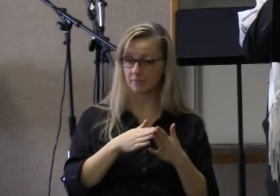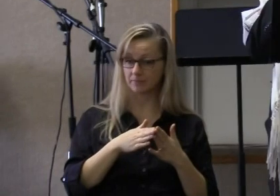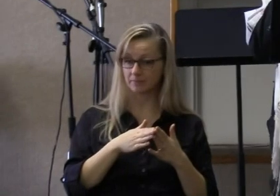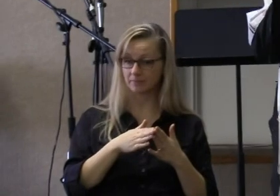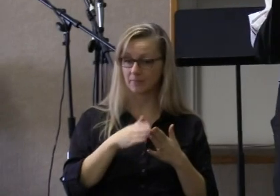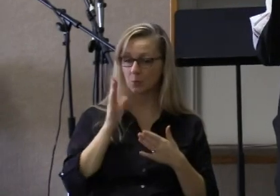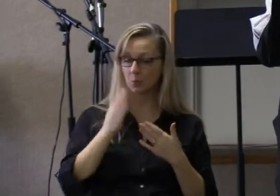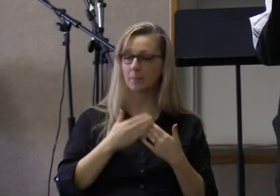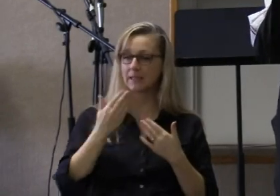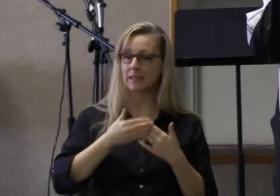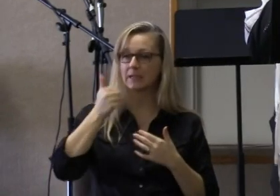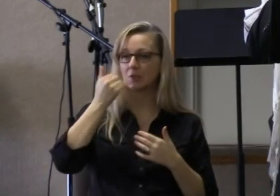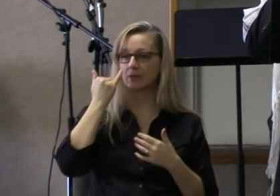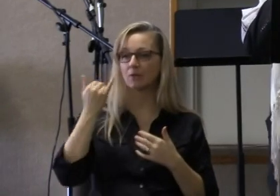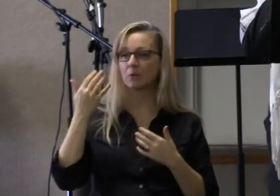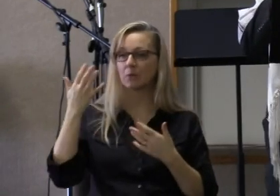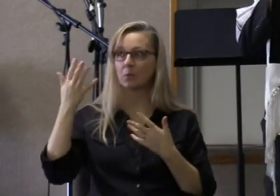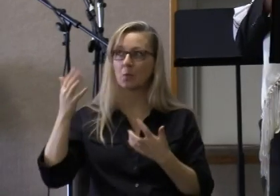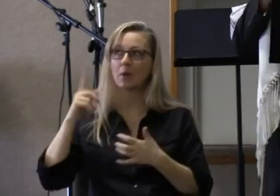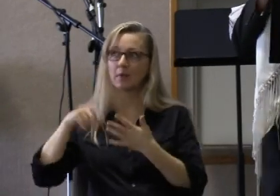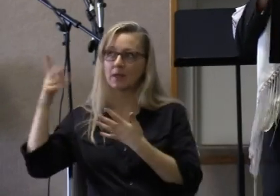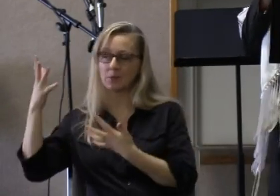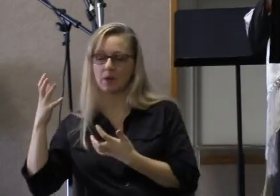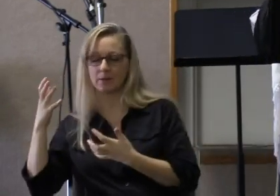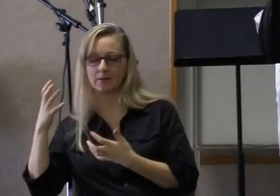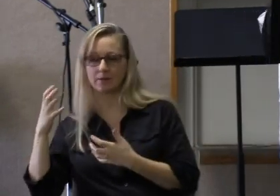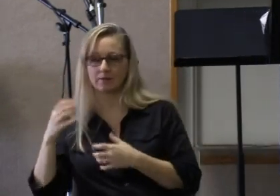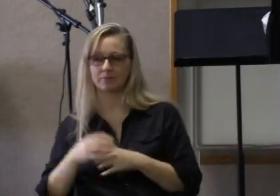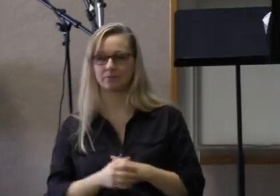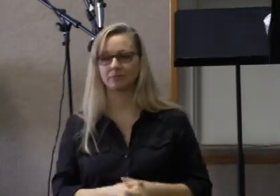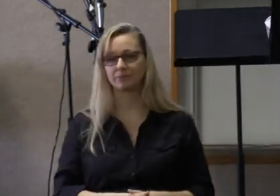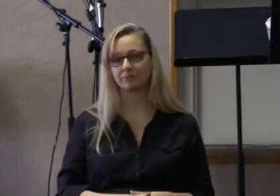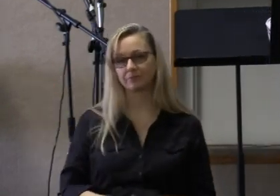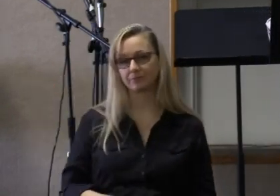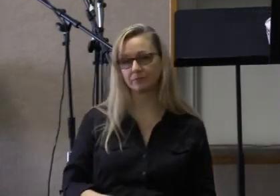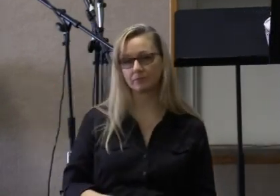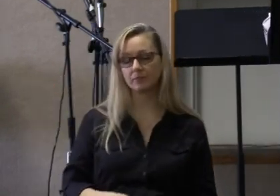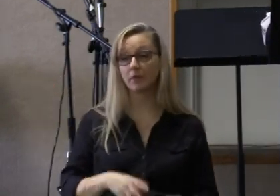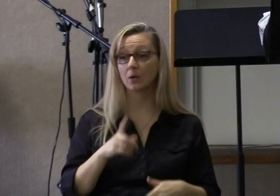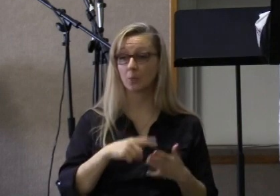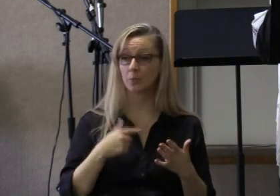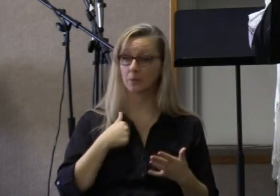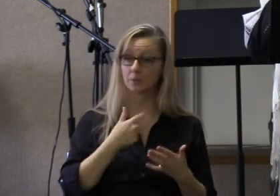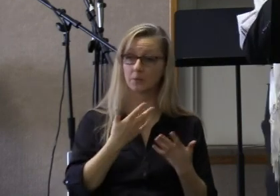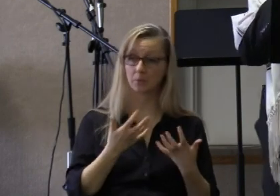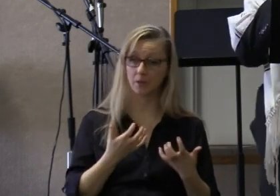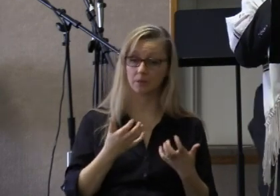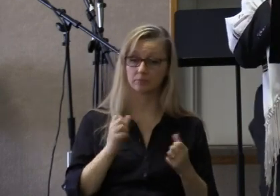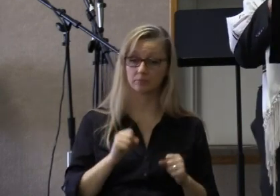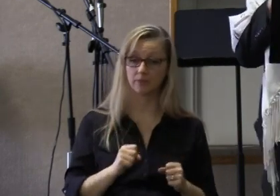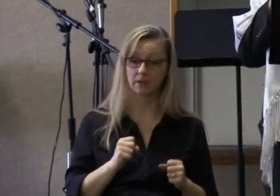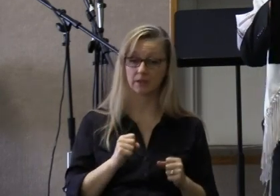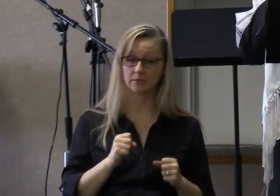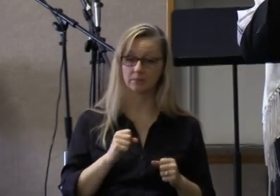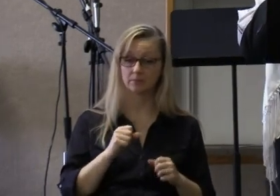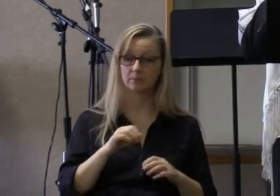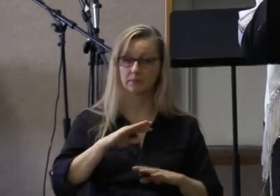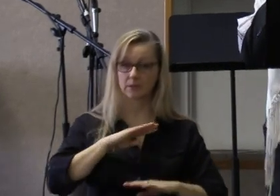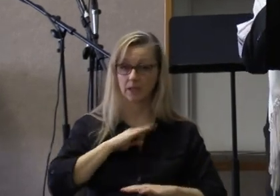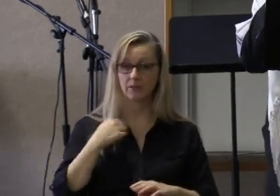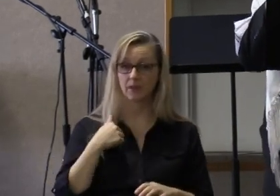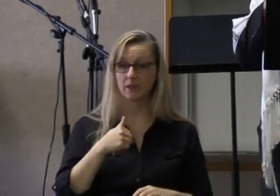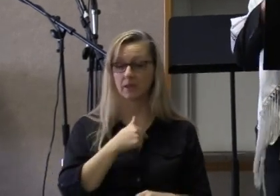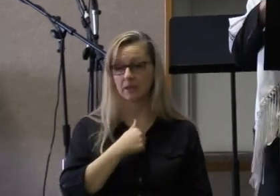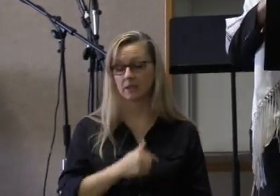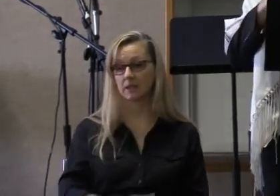The first point I want to make is what we want can satisfy us. Another Rolling Stones song, I